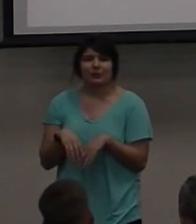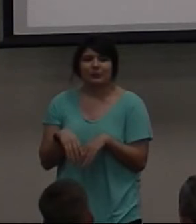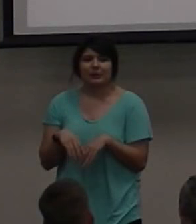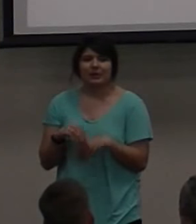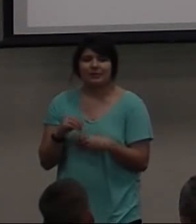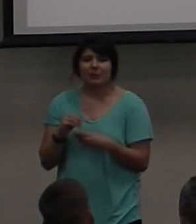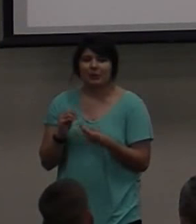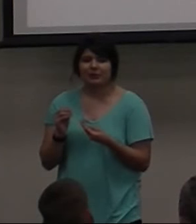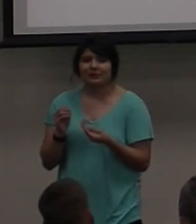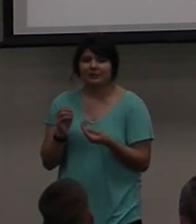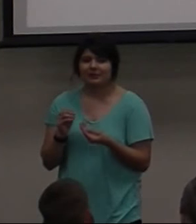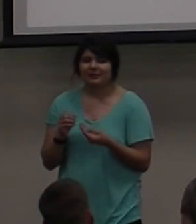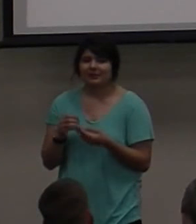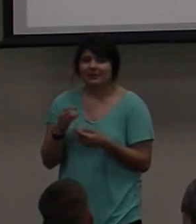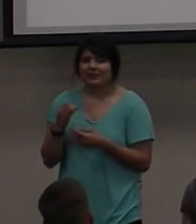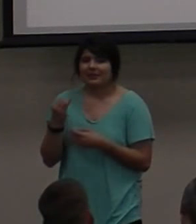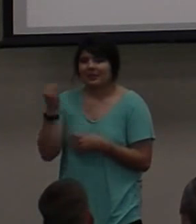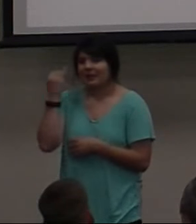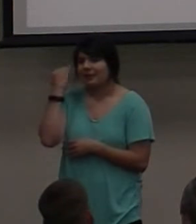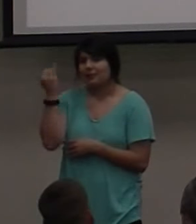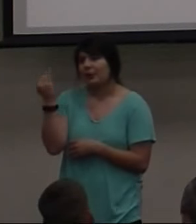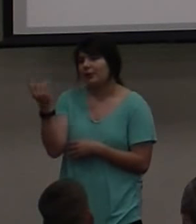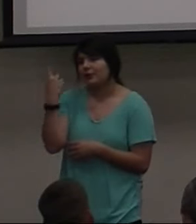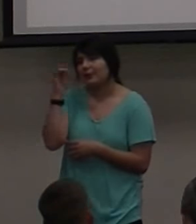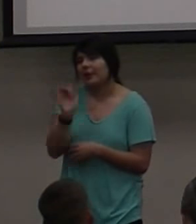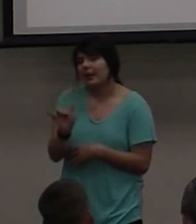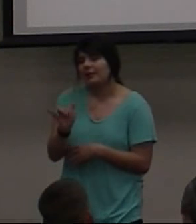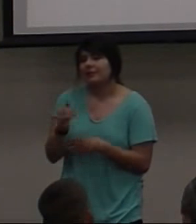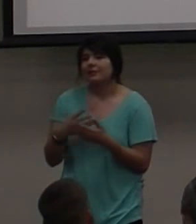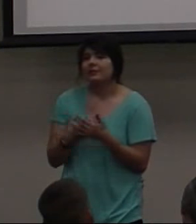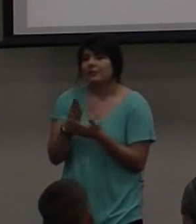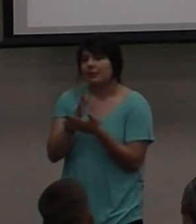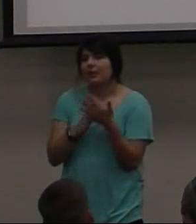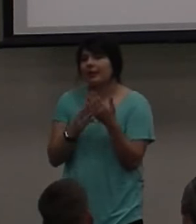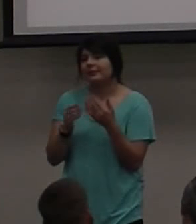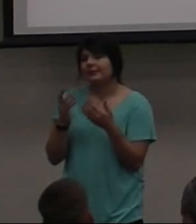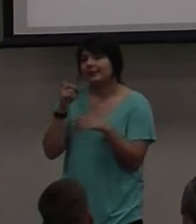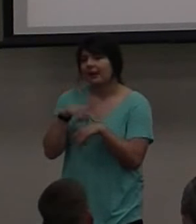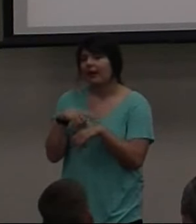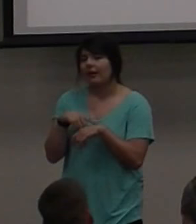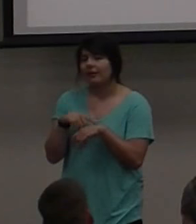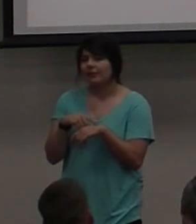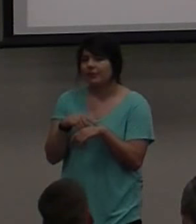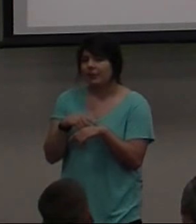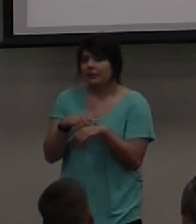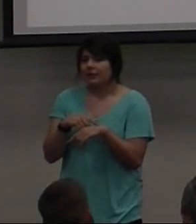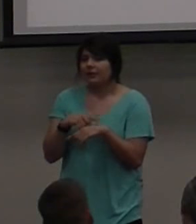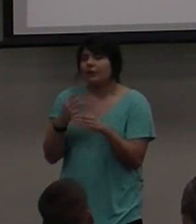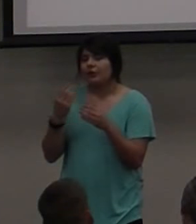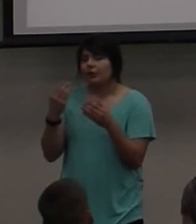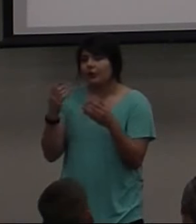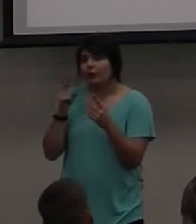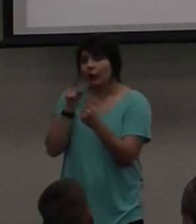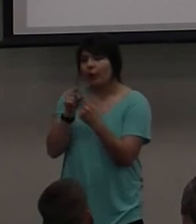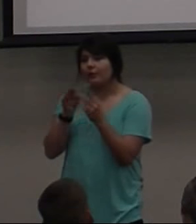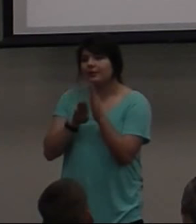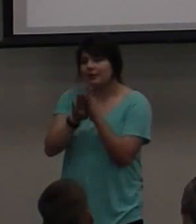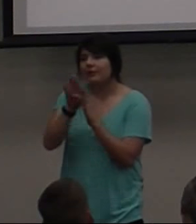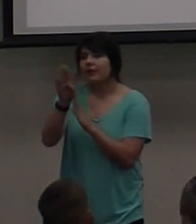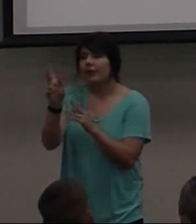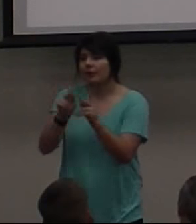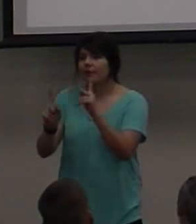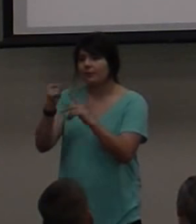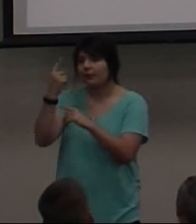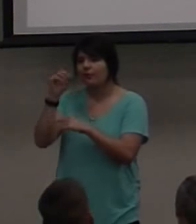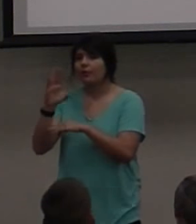its programs. It's part-time, and it's to develop people as church leaders for the new congregations